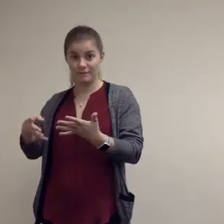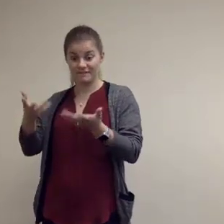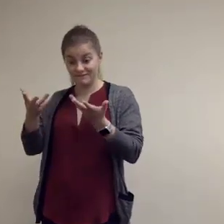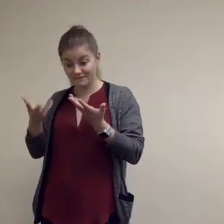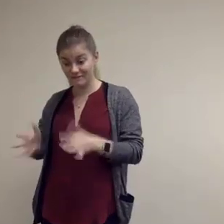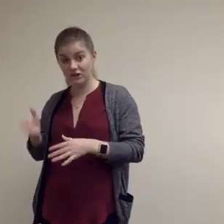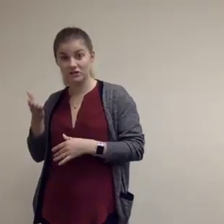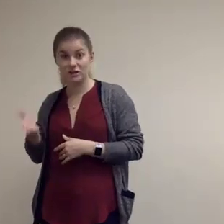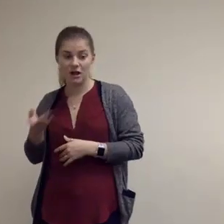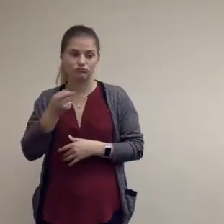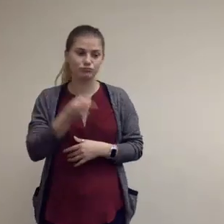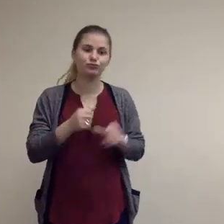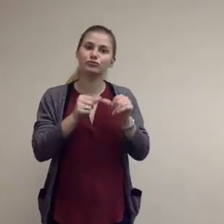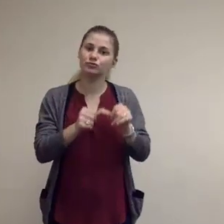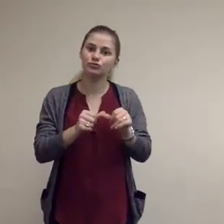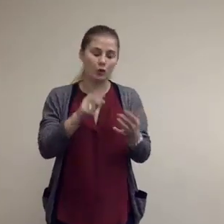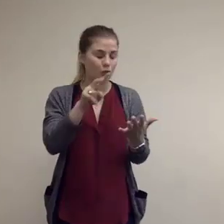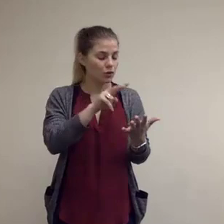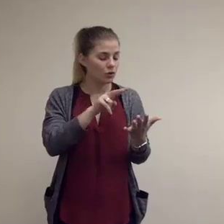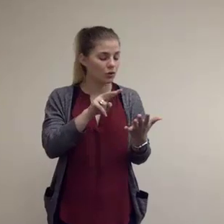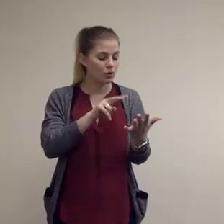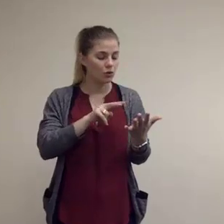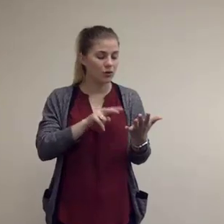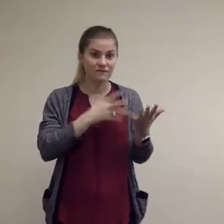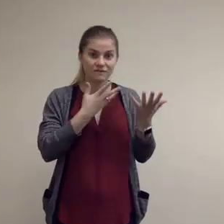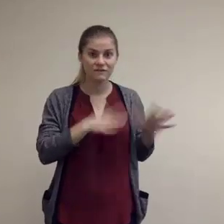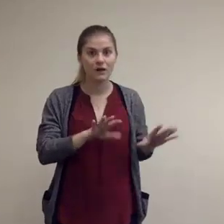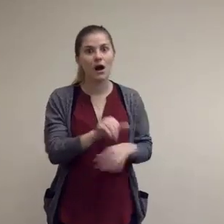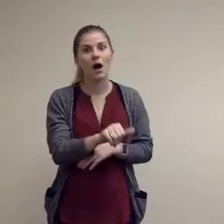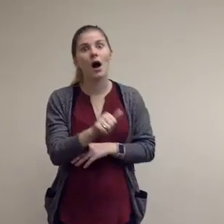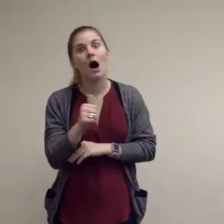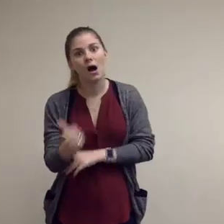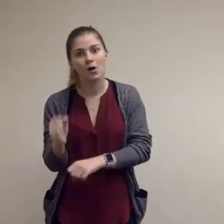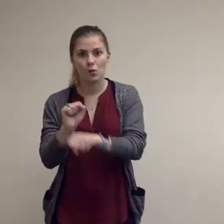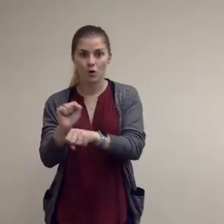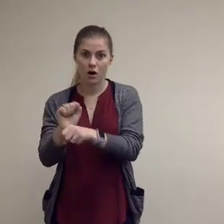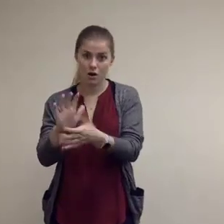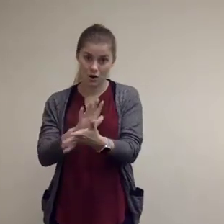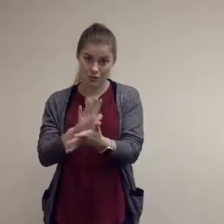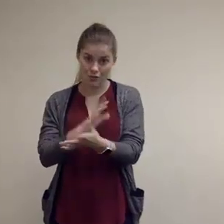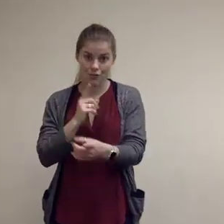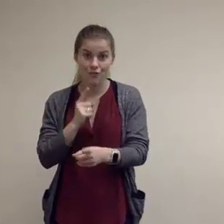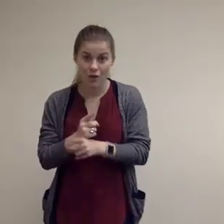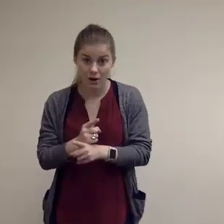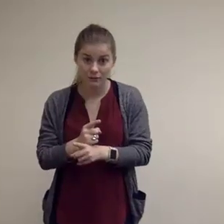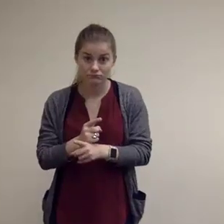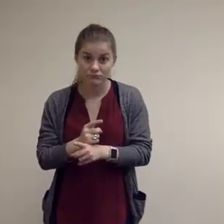more and then do another worksheet. You'll notice on the syllabus tomorrow it says continue graphing worksheet. Thursday it